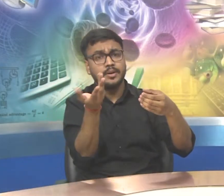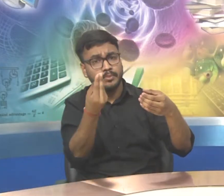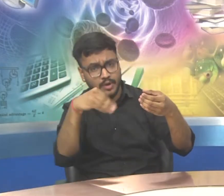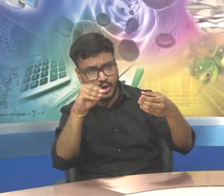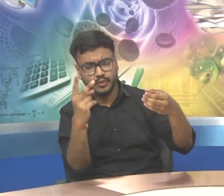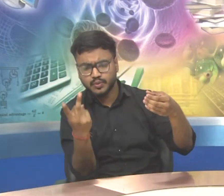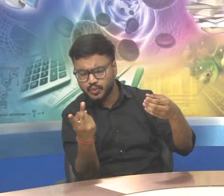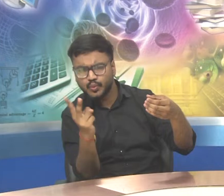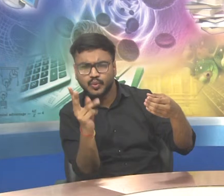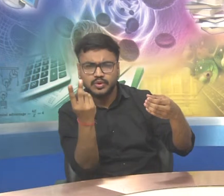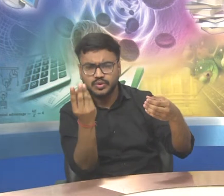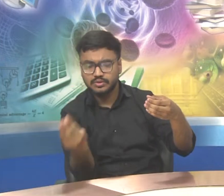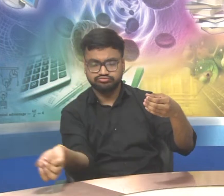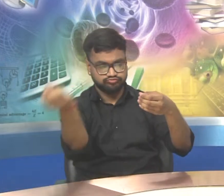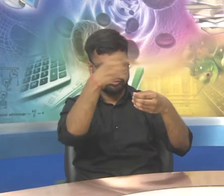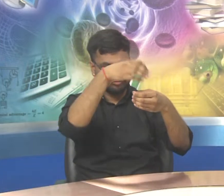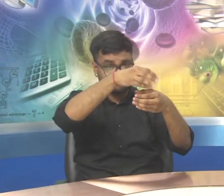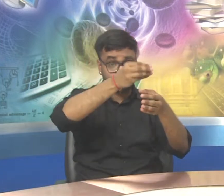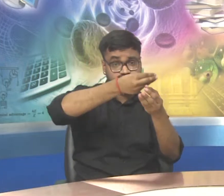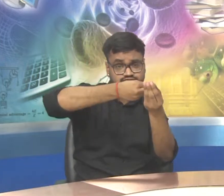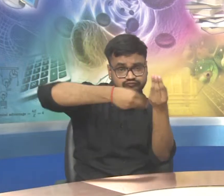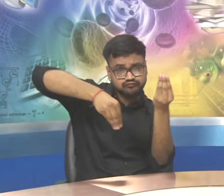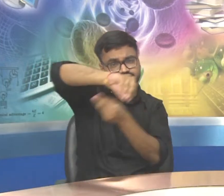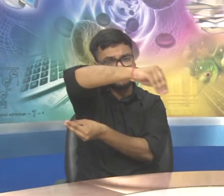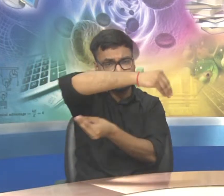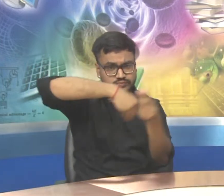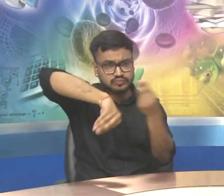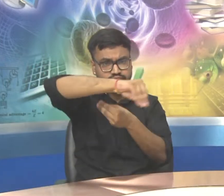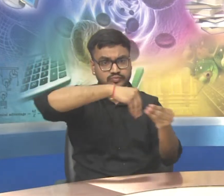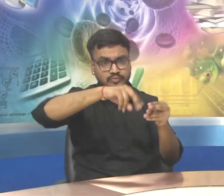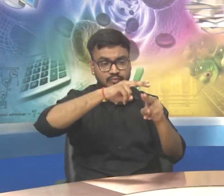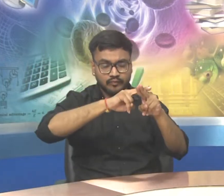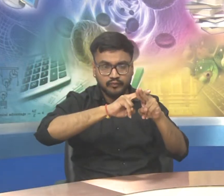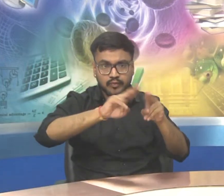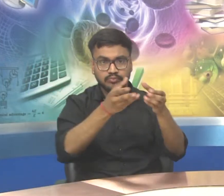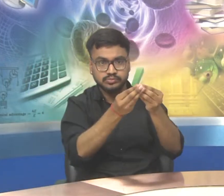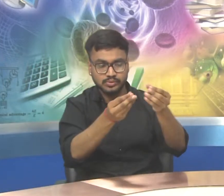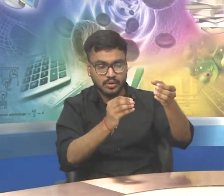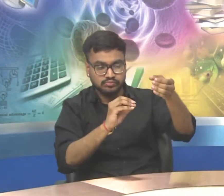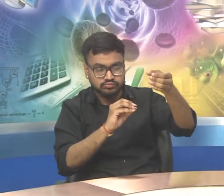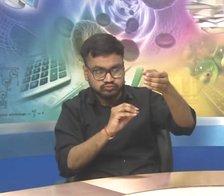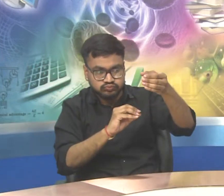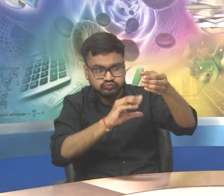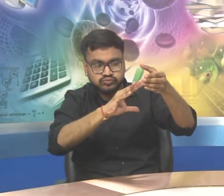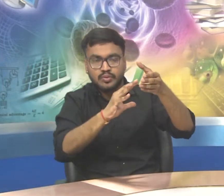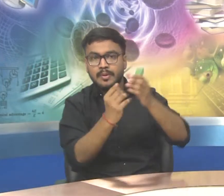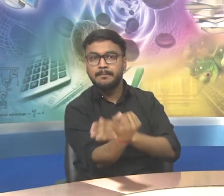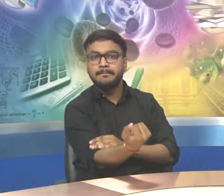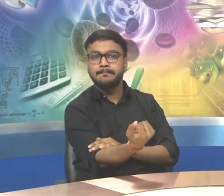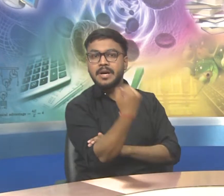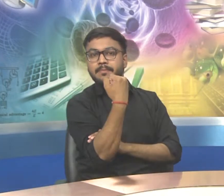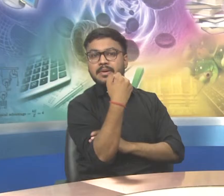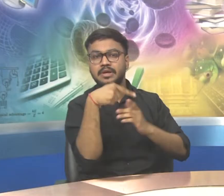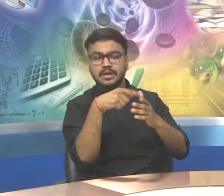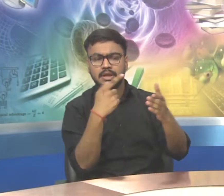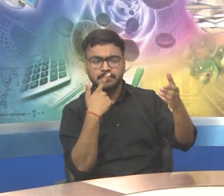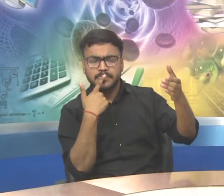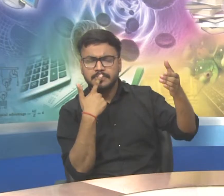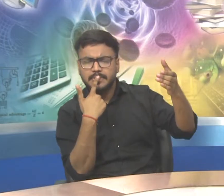And if you add a lot of sugar, the drink is strong and